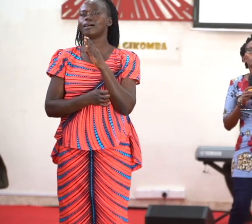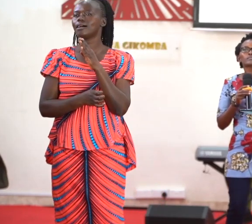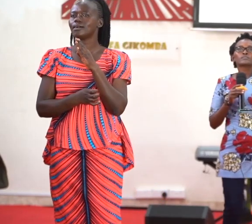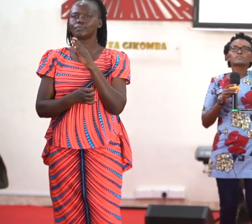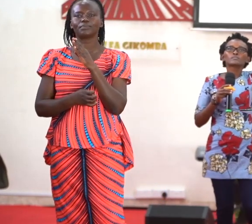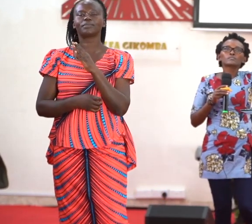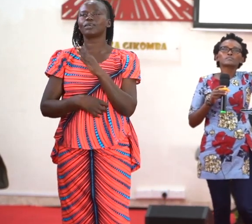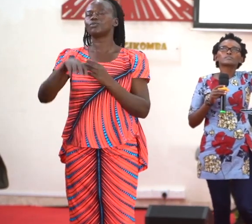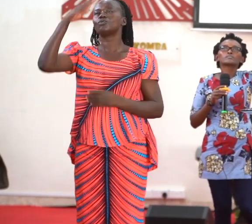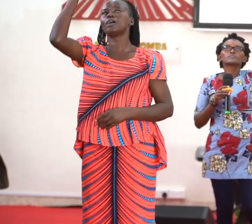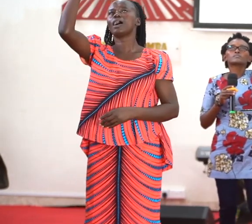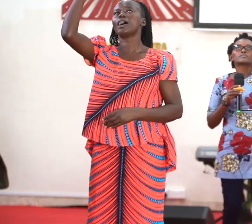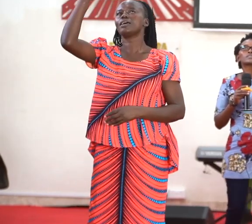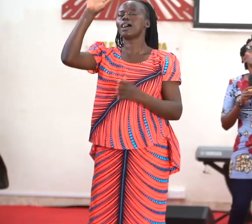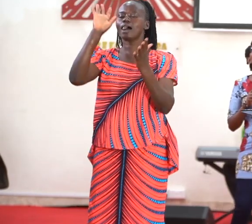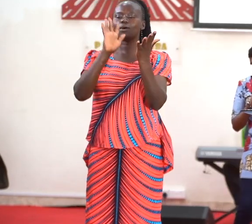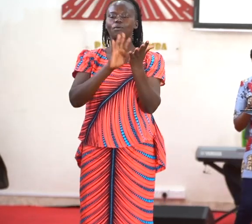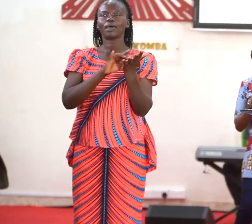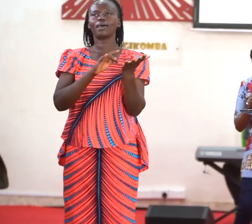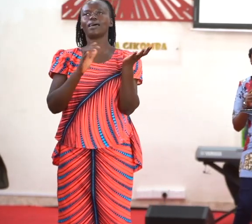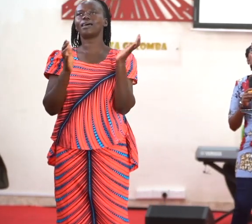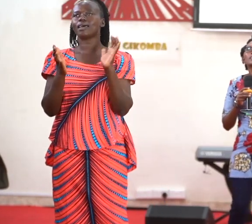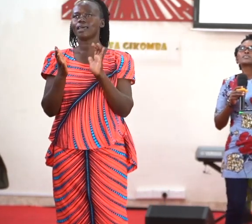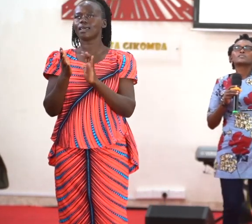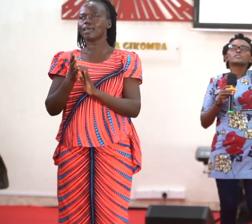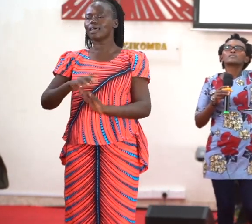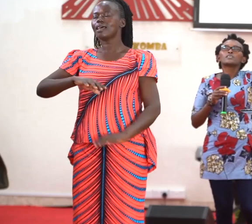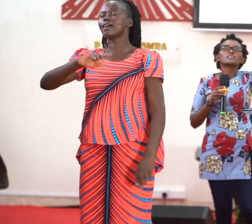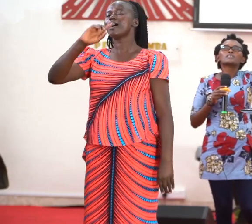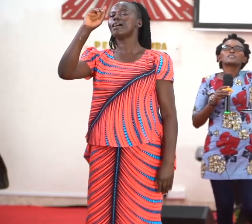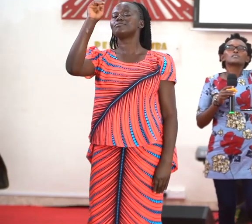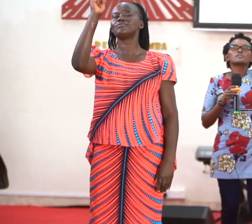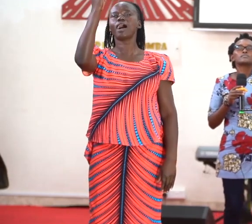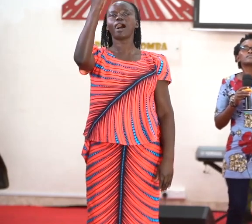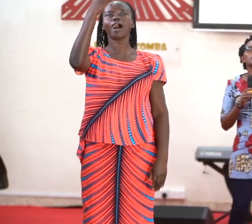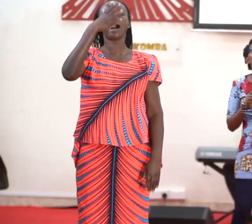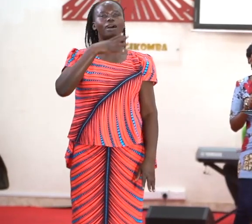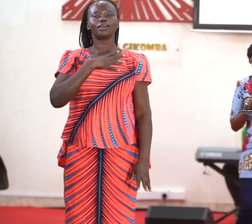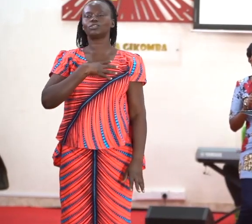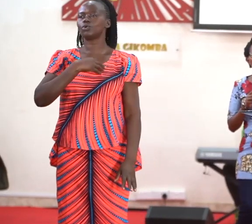You are Yahweh, Alpha.